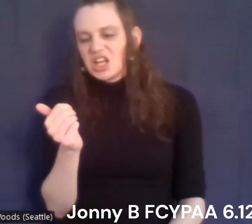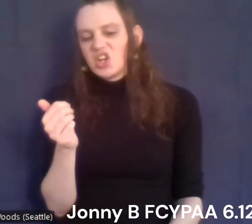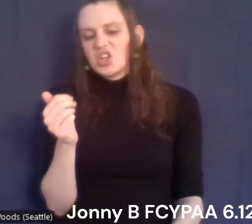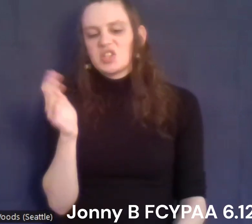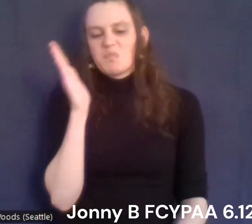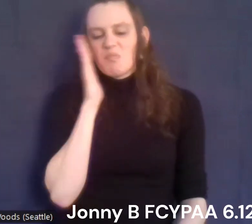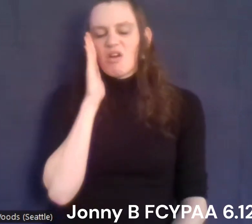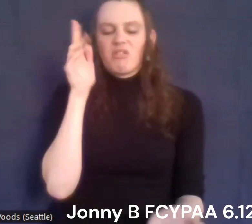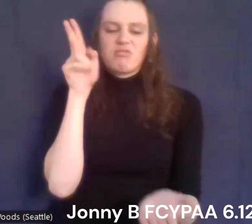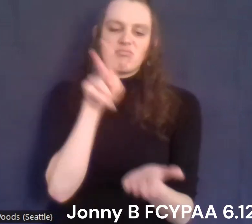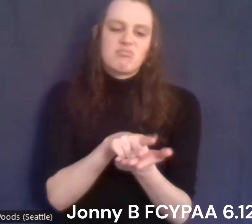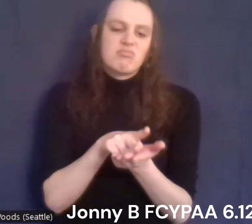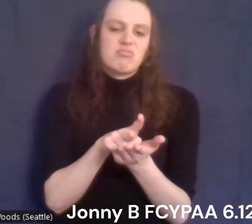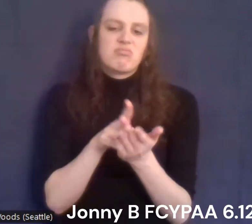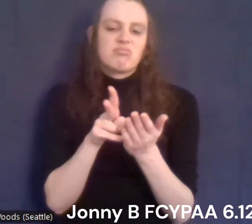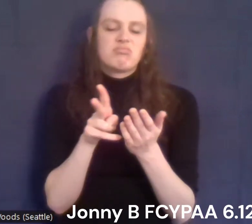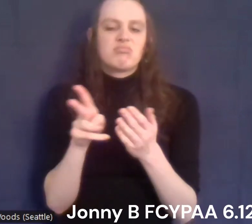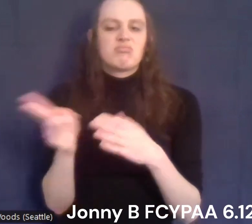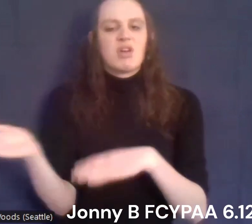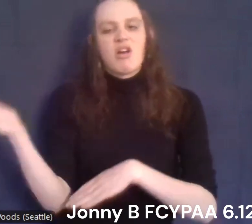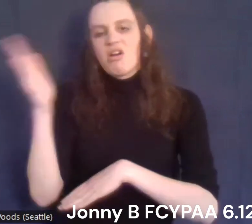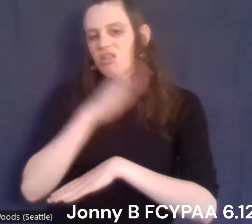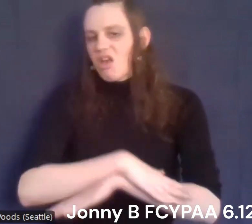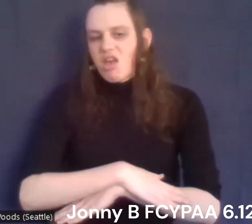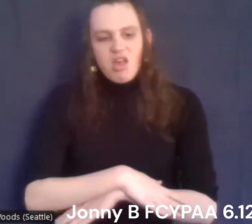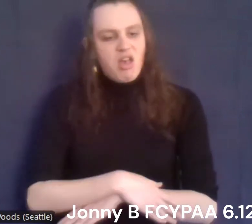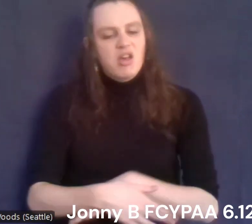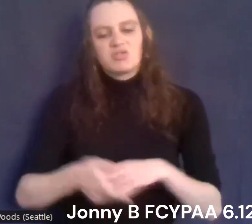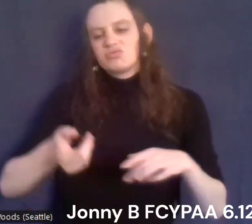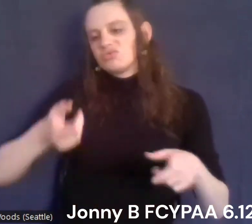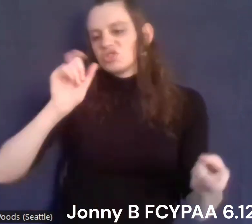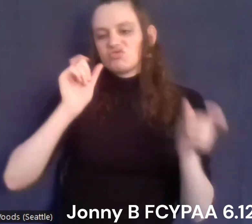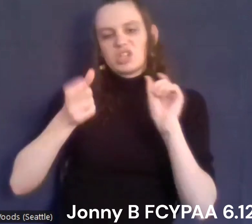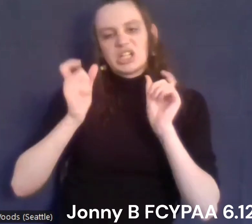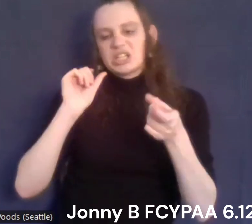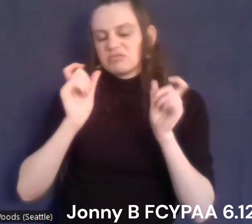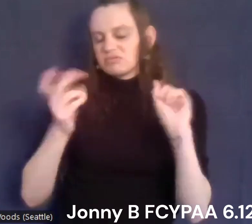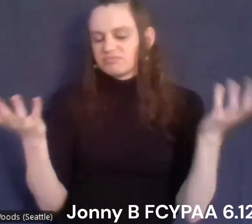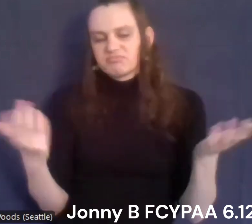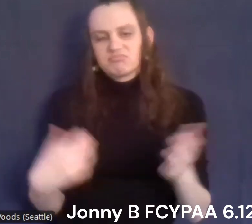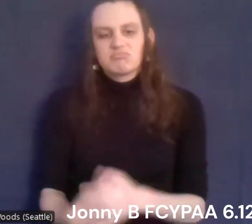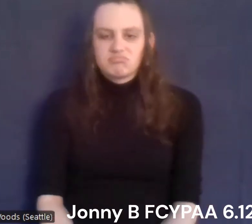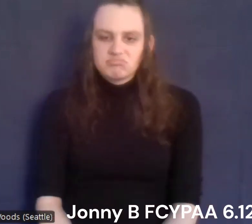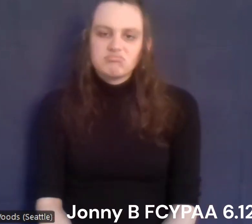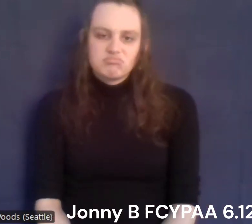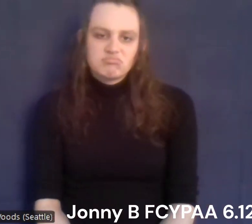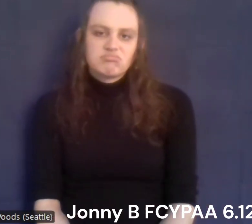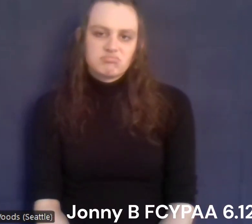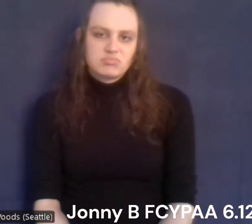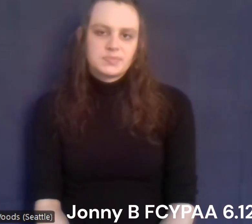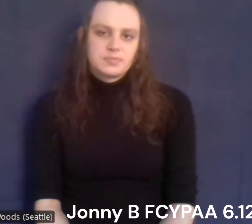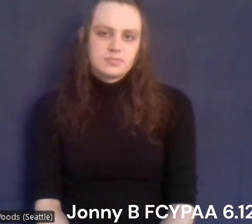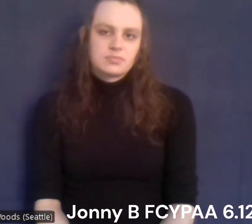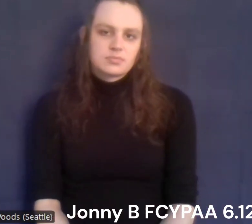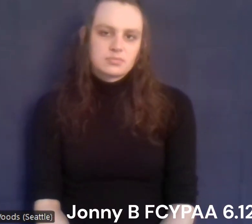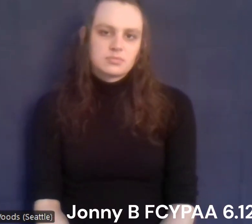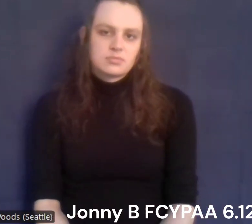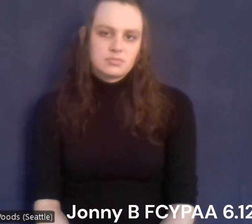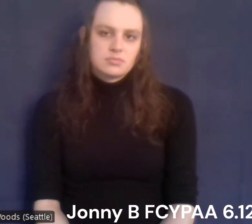just drinking myself until I passed out every single day, and ended up getting asked to